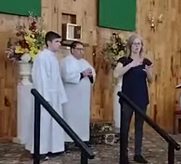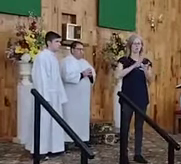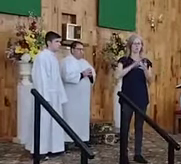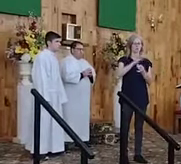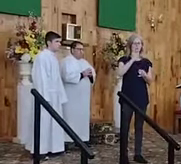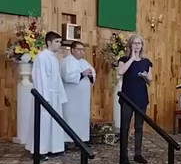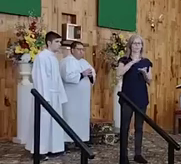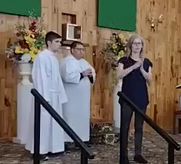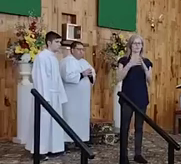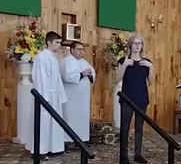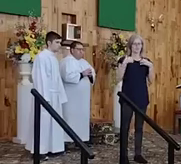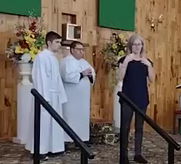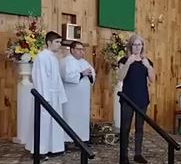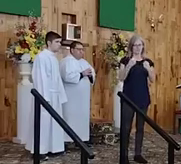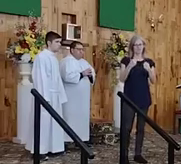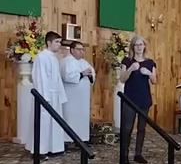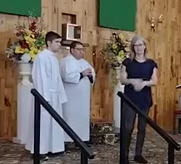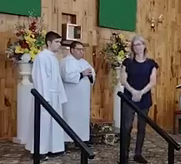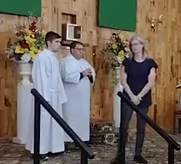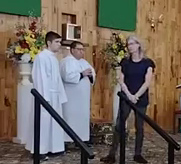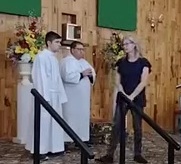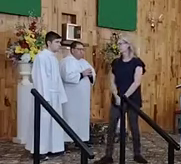my soul shall be healed.